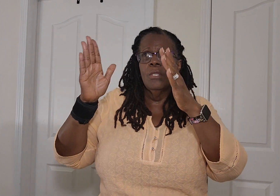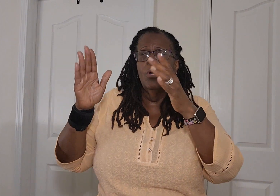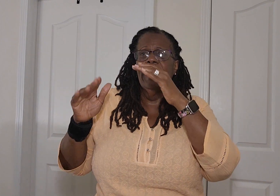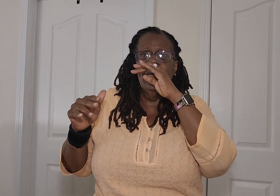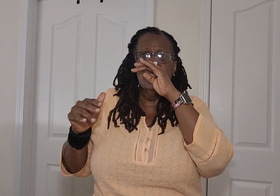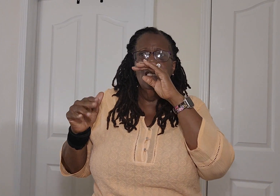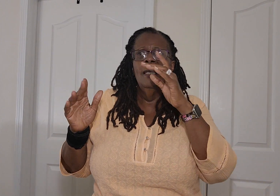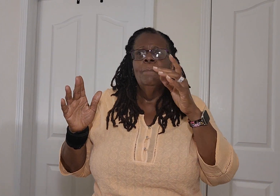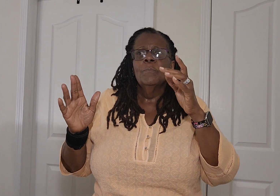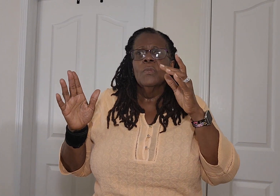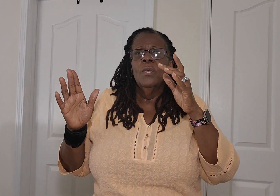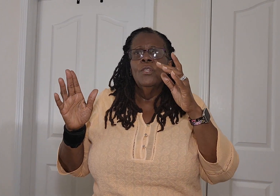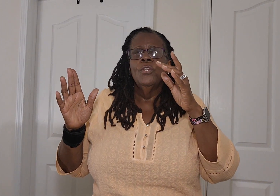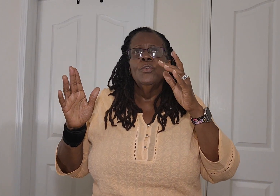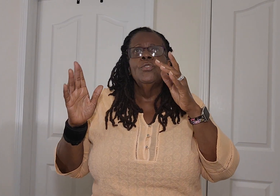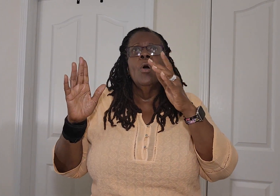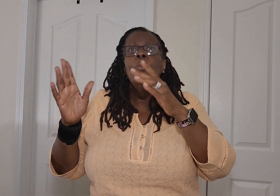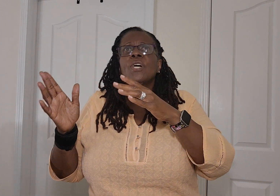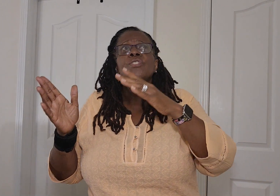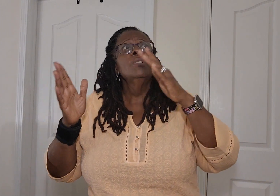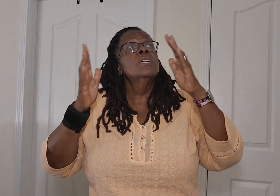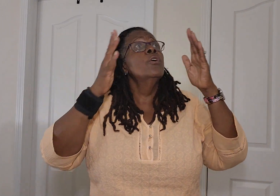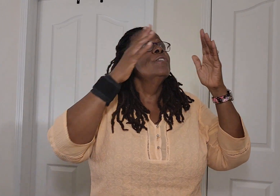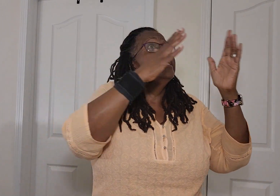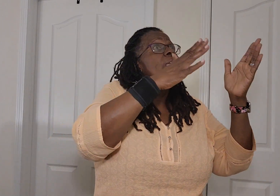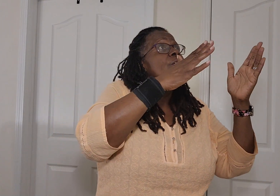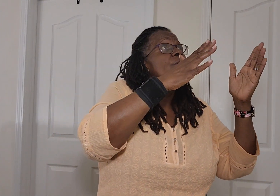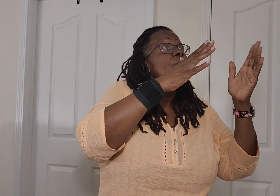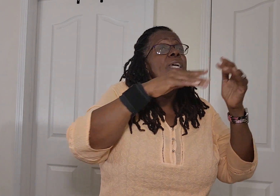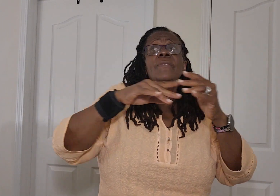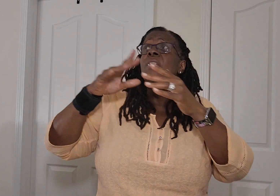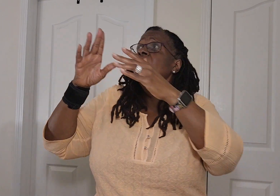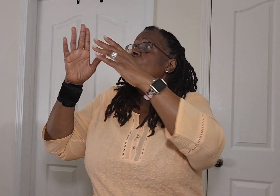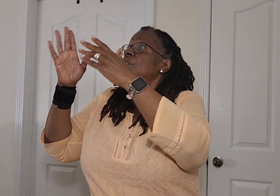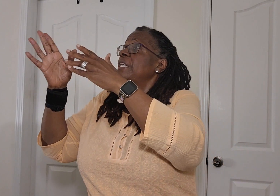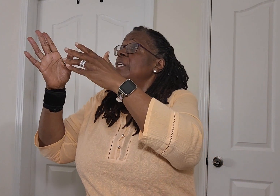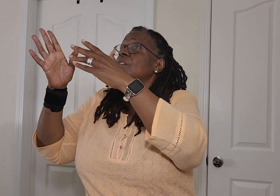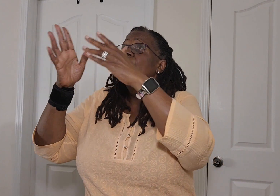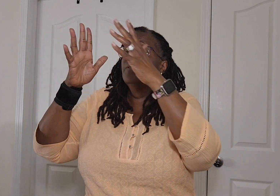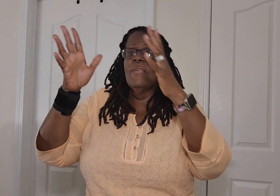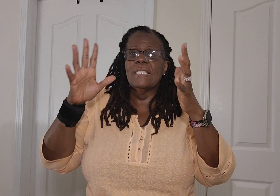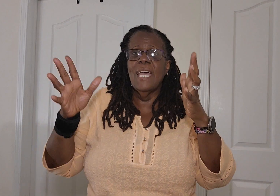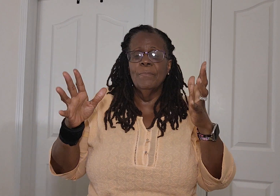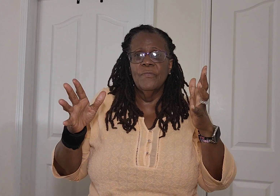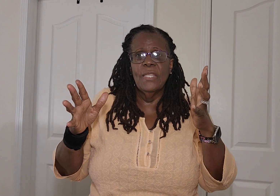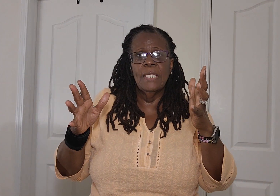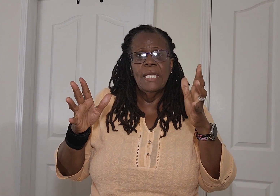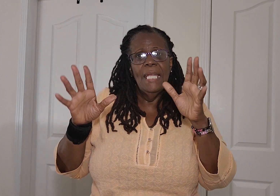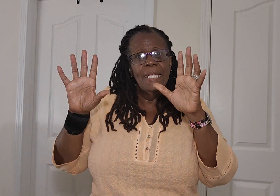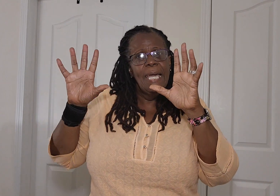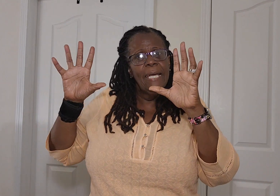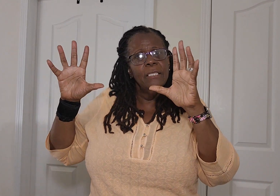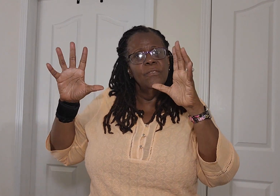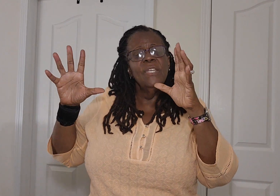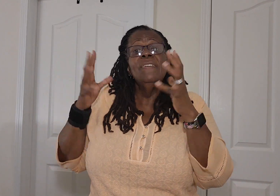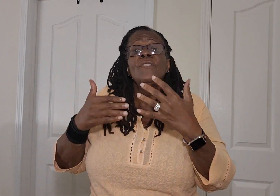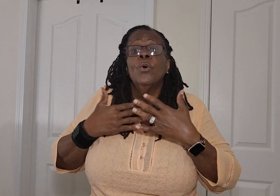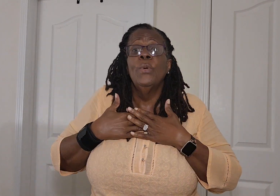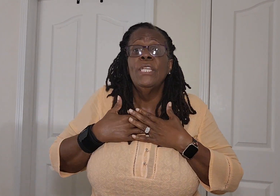long as you don't want to look over here and then look over here, that type of thing. Kind of, even though we